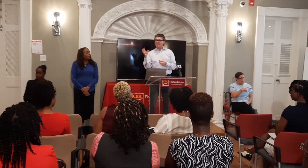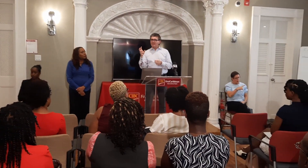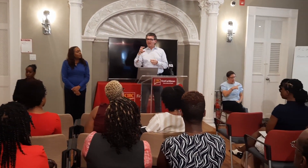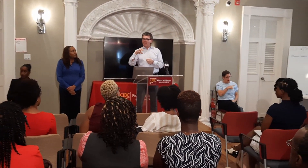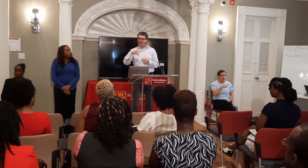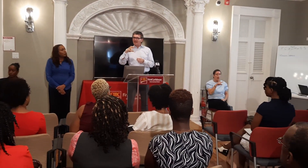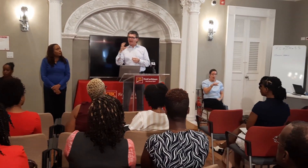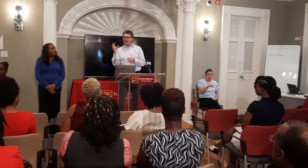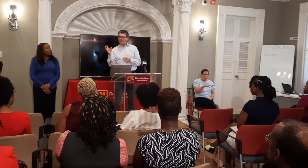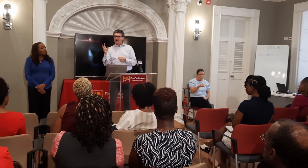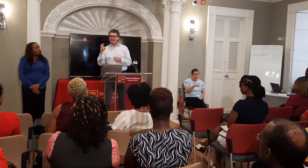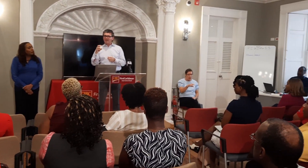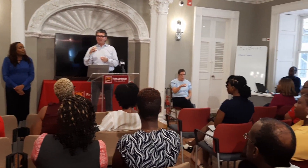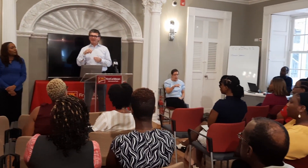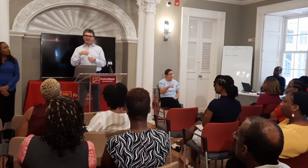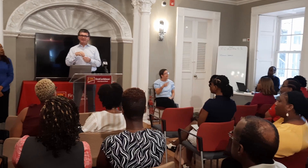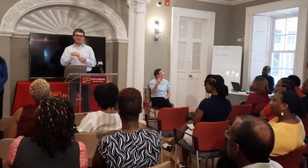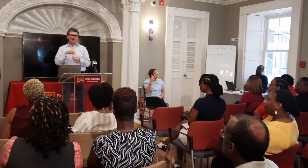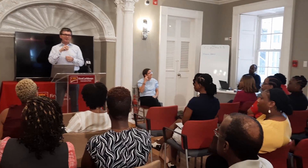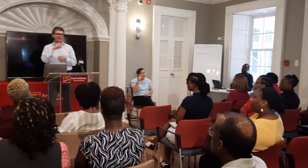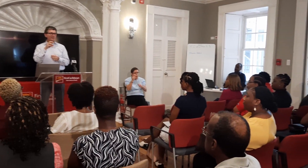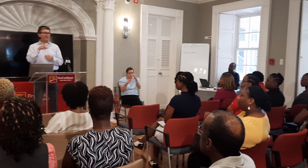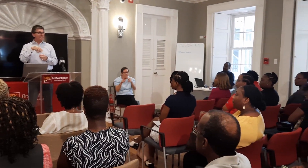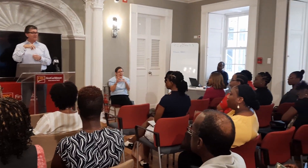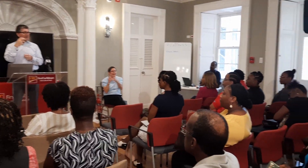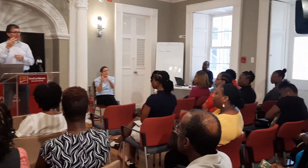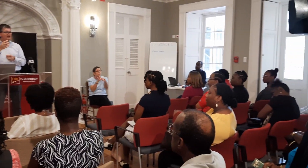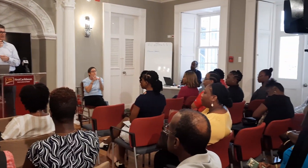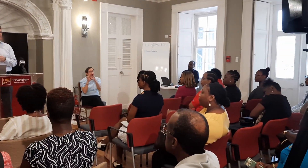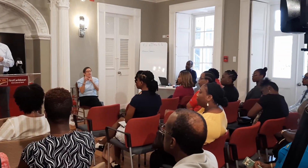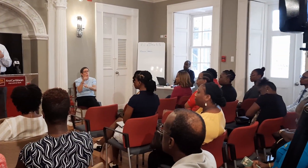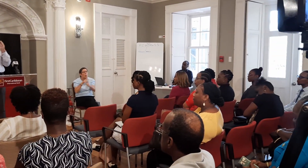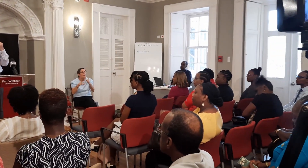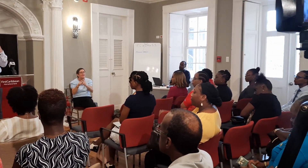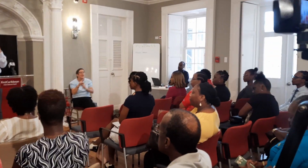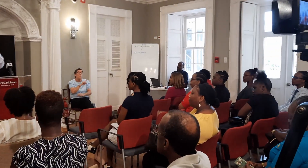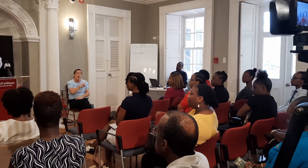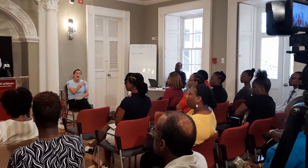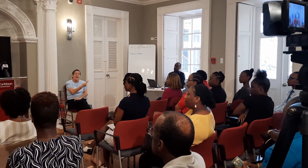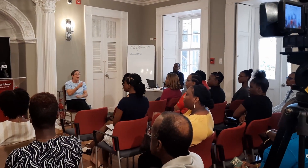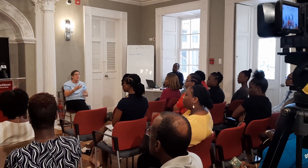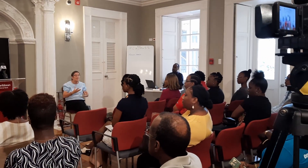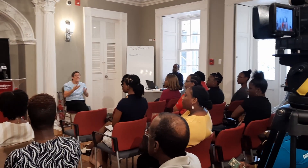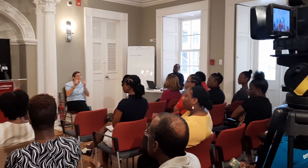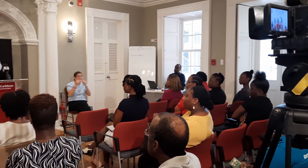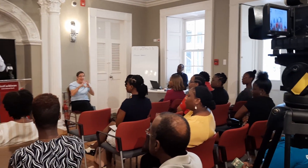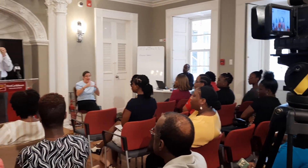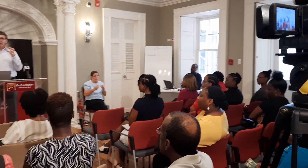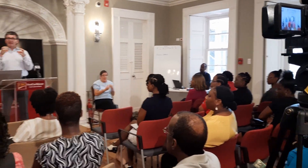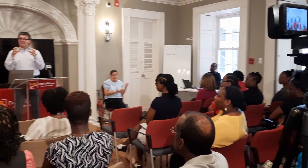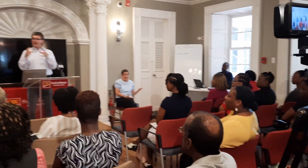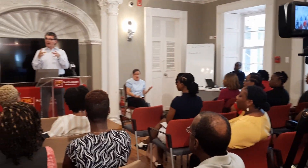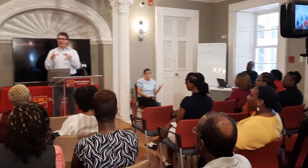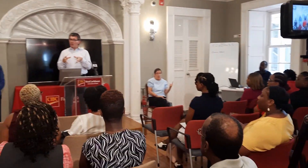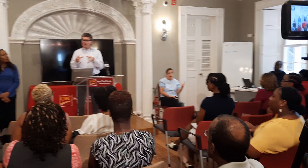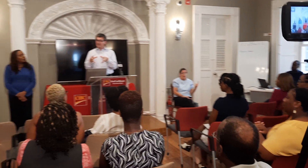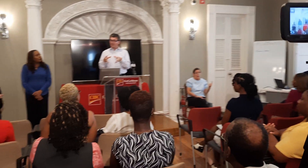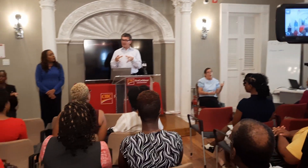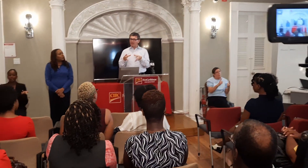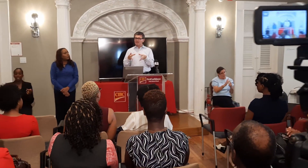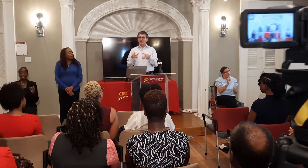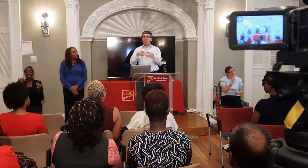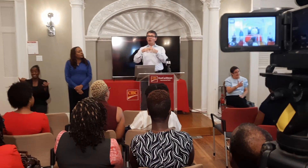what deaf people like and how deaf people interact with the community, because she very much can hear everything now, but gets very